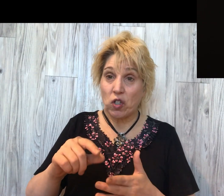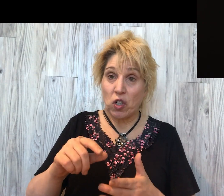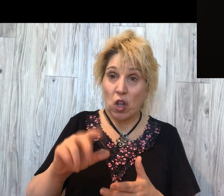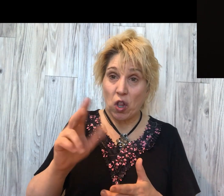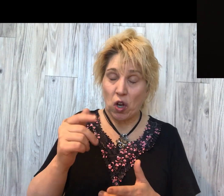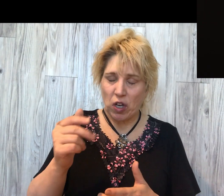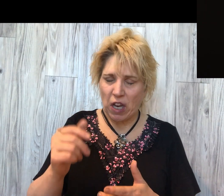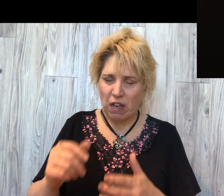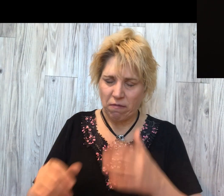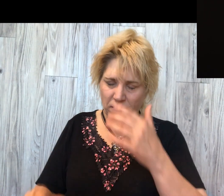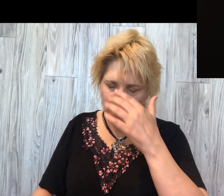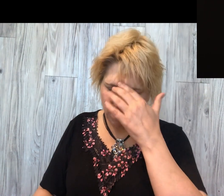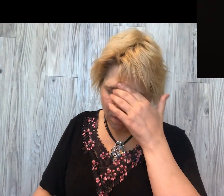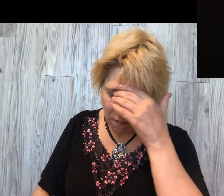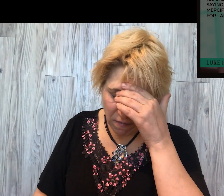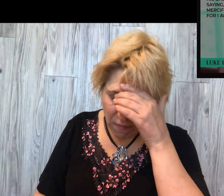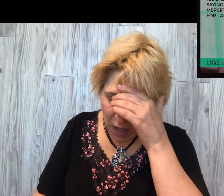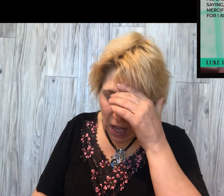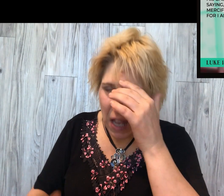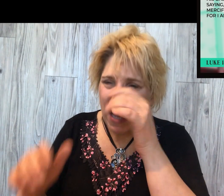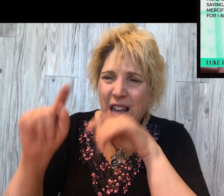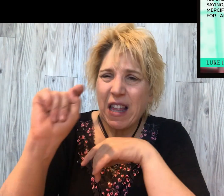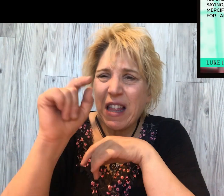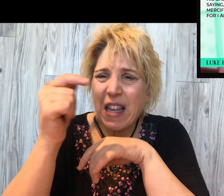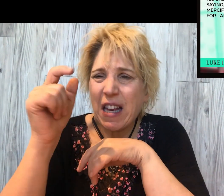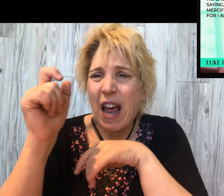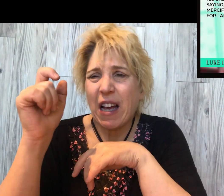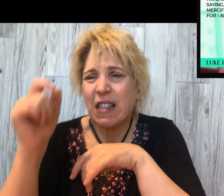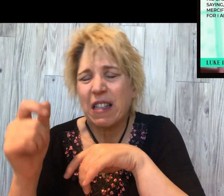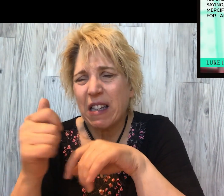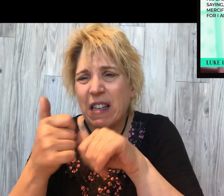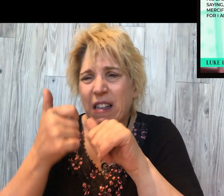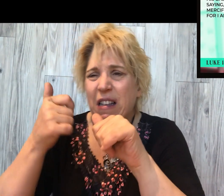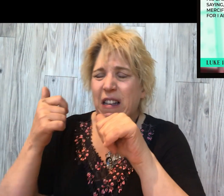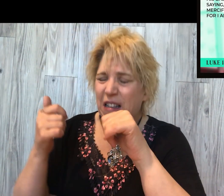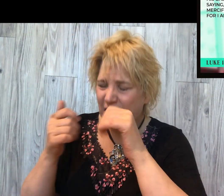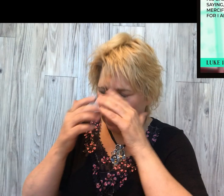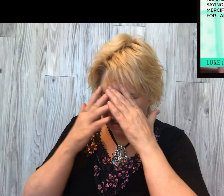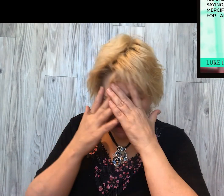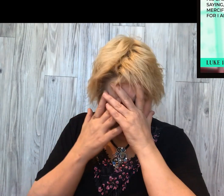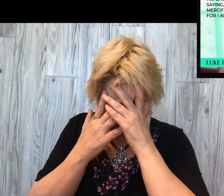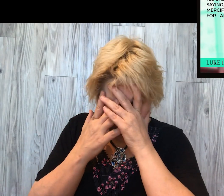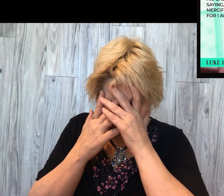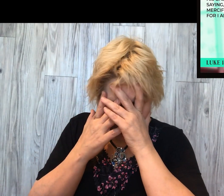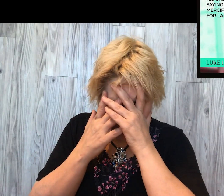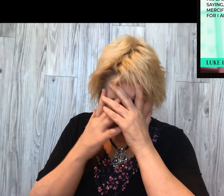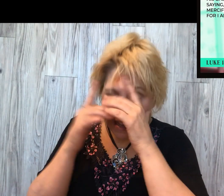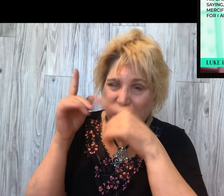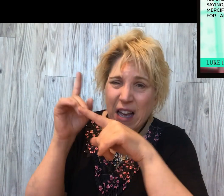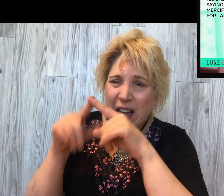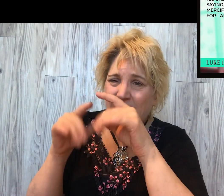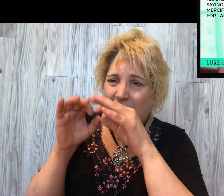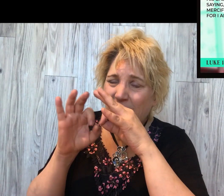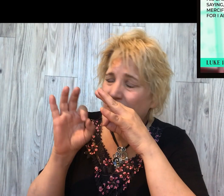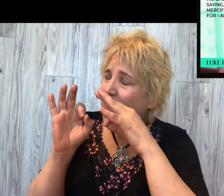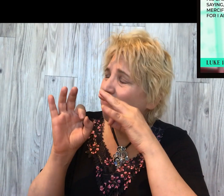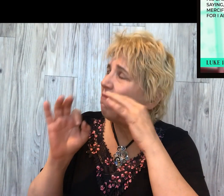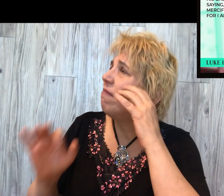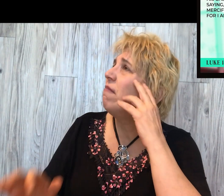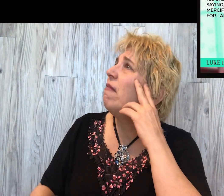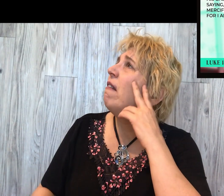second character in the story. But the tax collector stood at a distance and dared not even lift his eyes to heaven as he